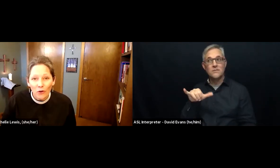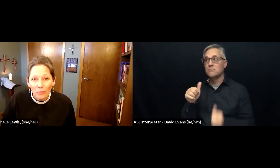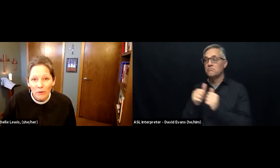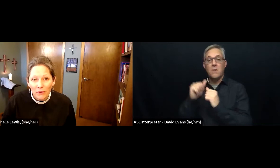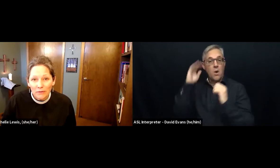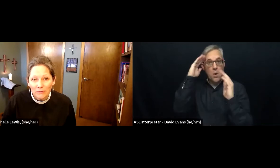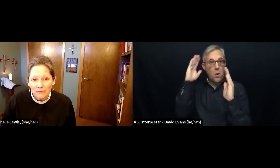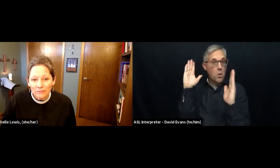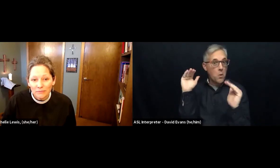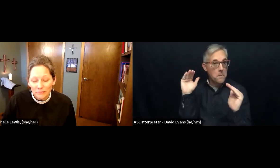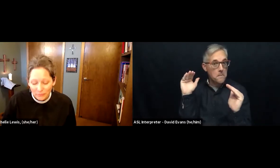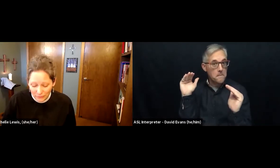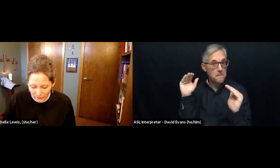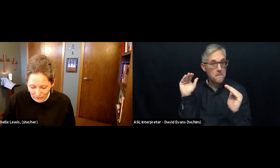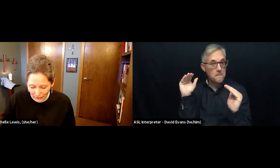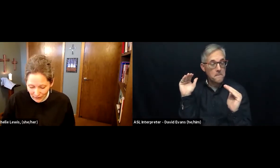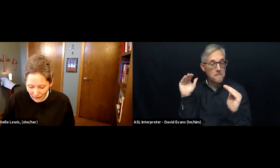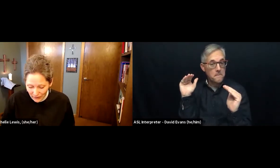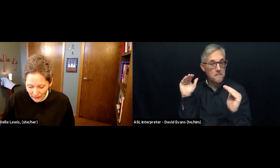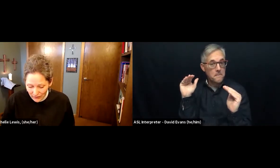in this hope,